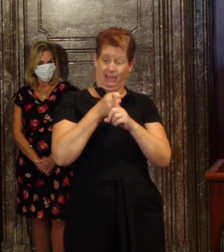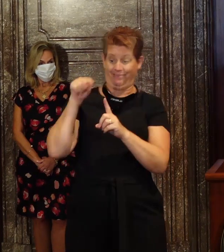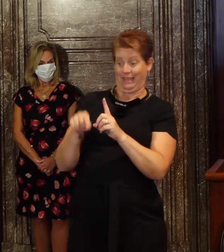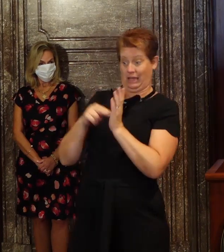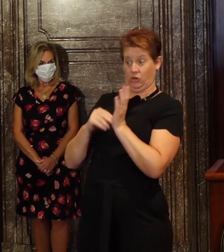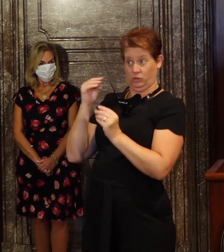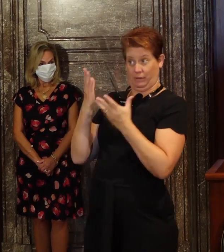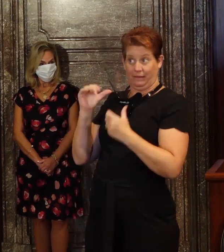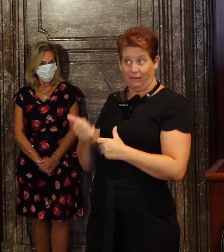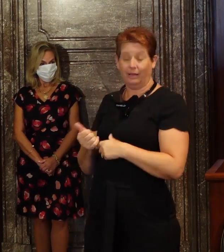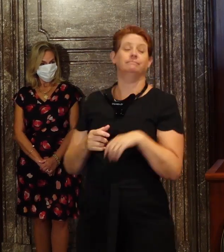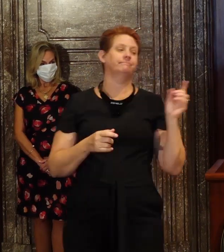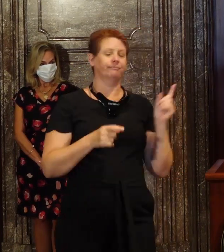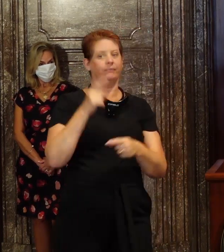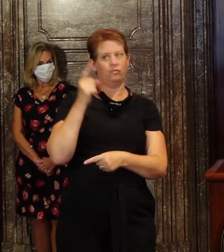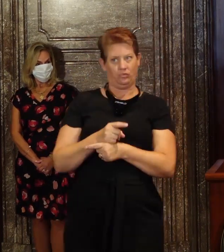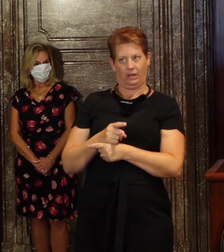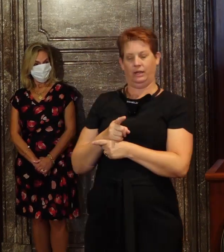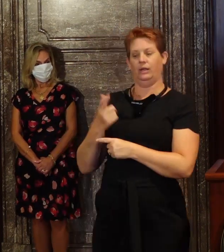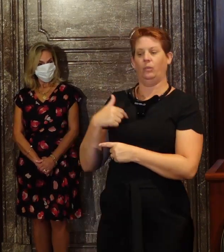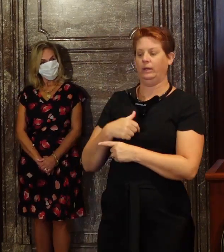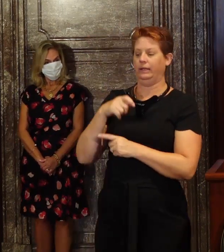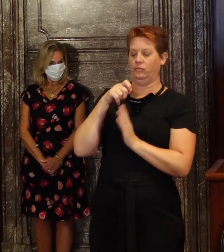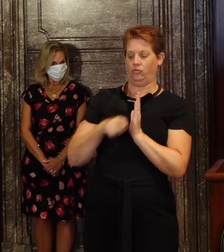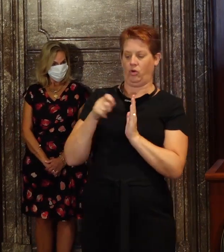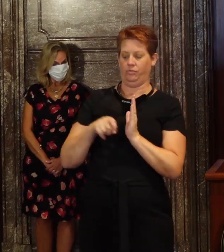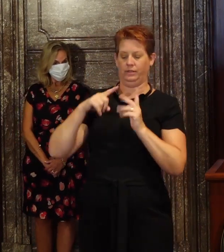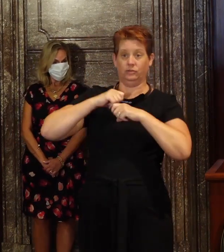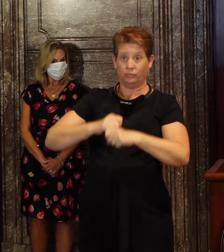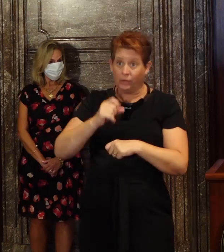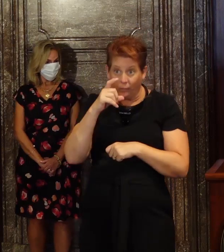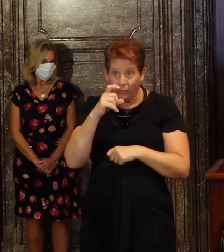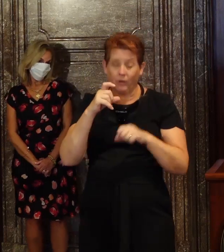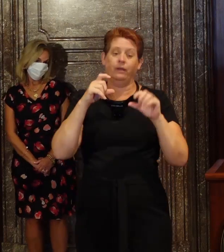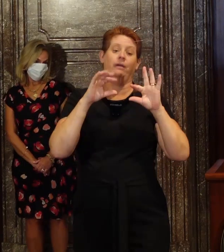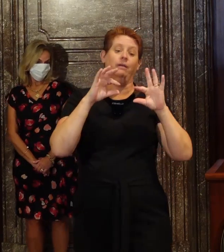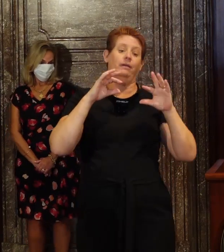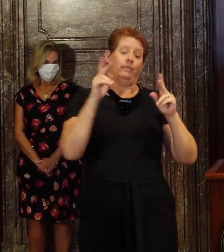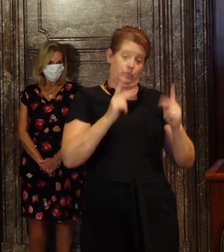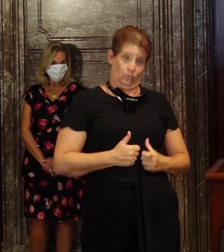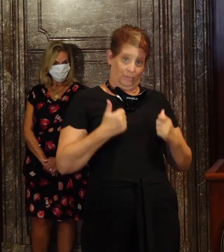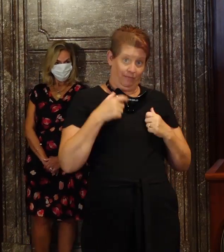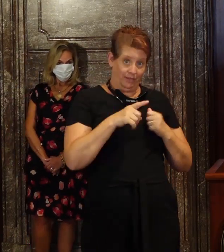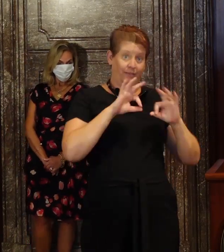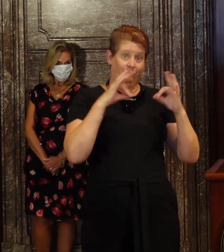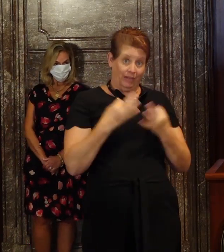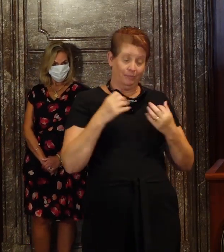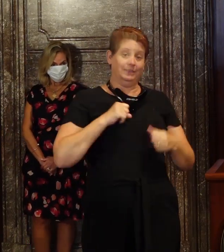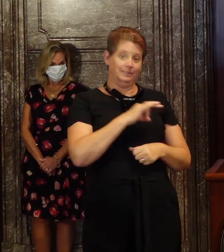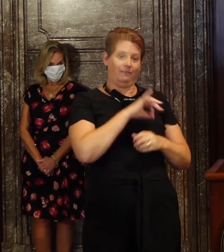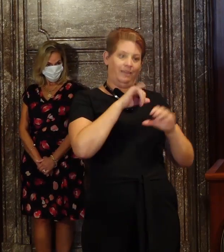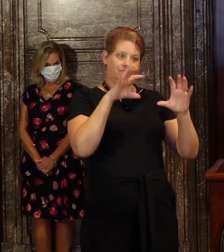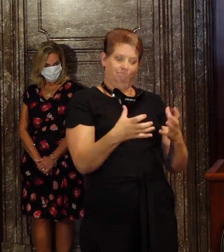guidelines to make sure that we were protecting the families, the residents, and the staff. So with the testing, we